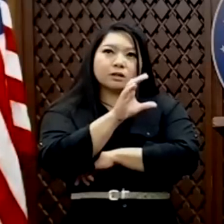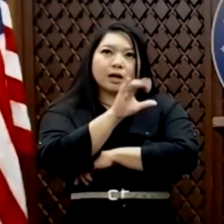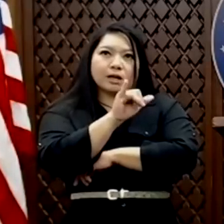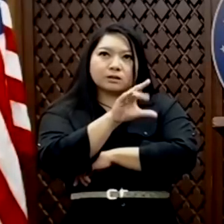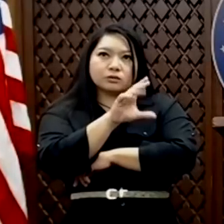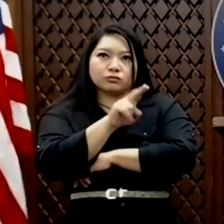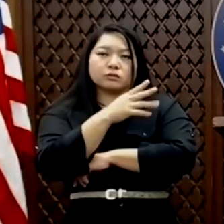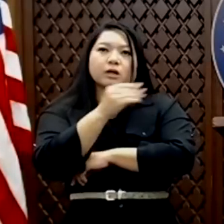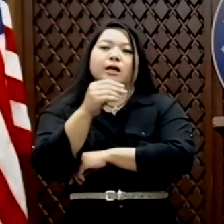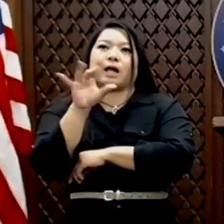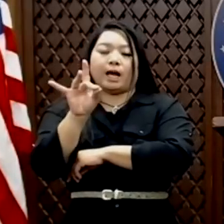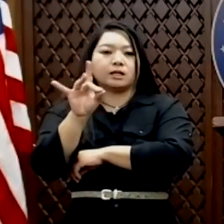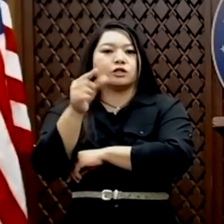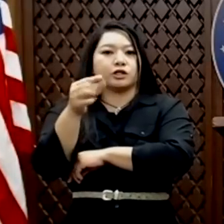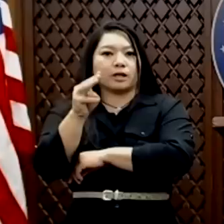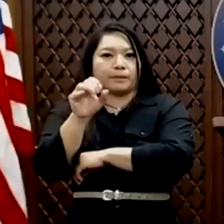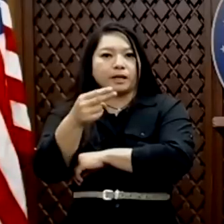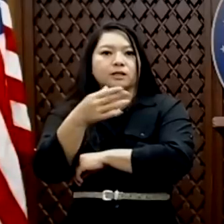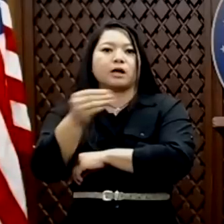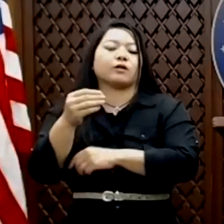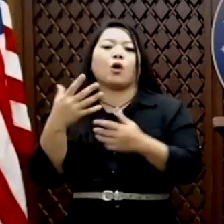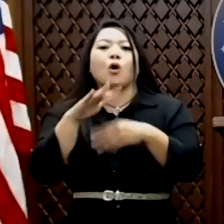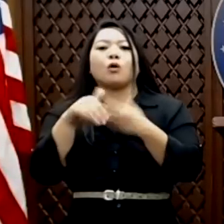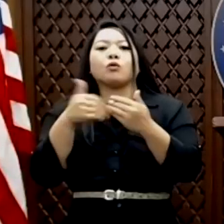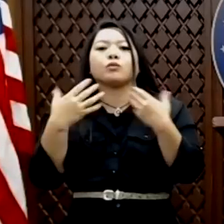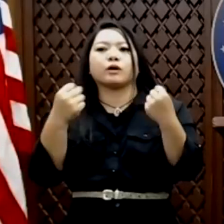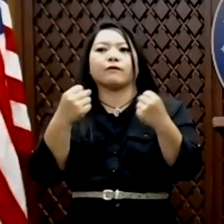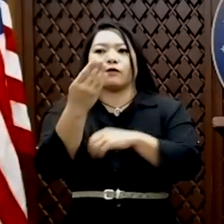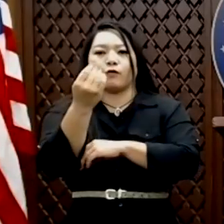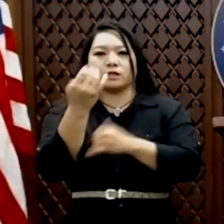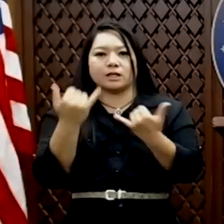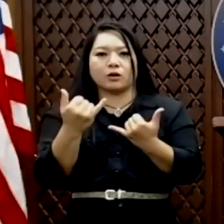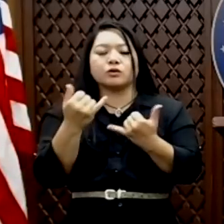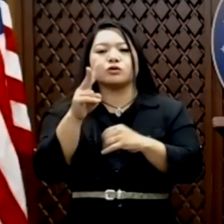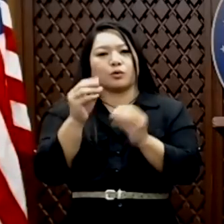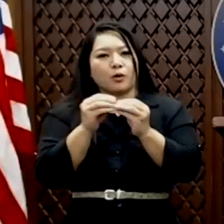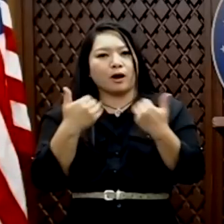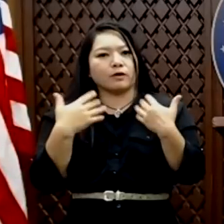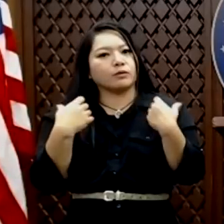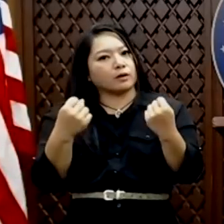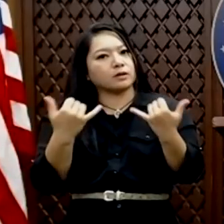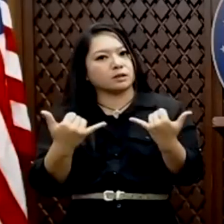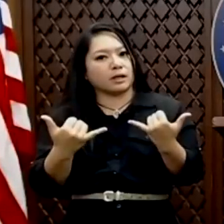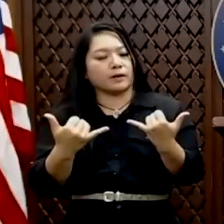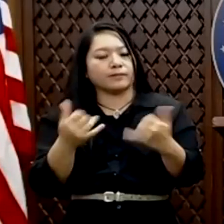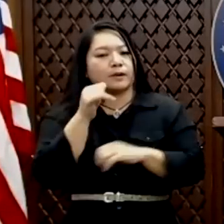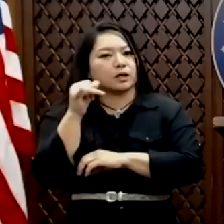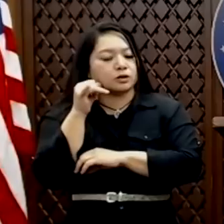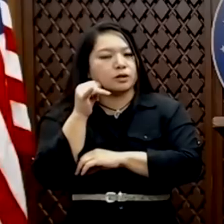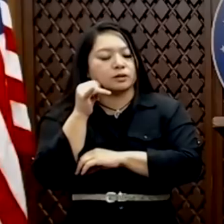GMH SNU, and of those recovered, there are 14. 2 more have recovered as of